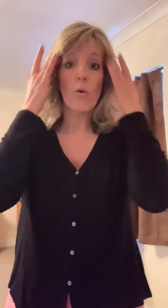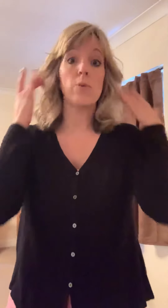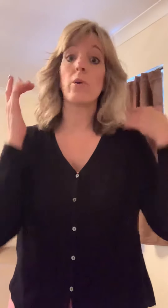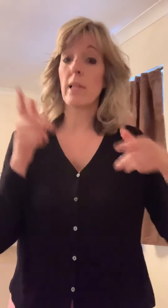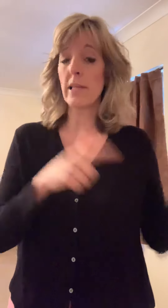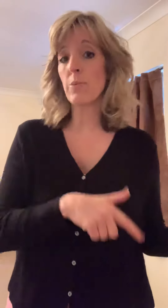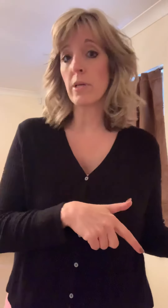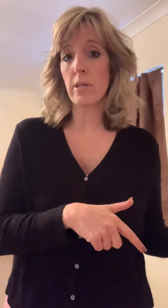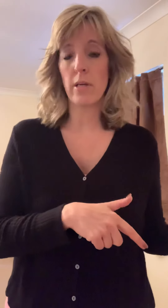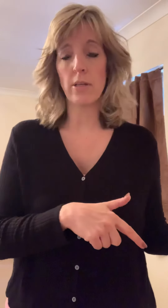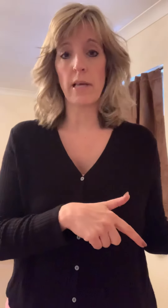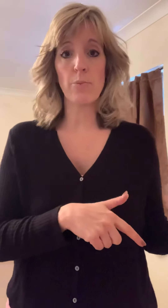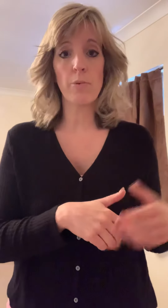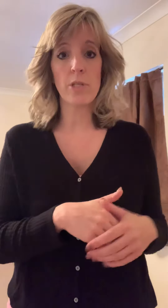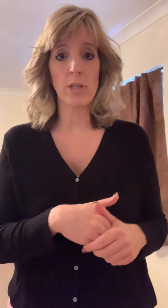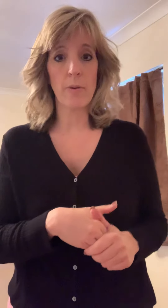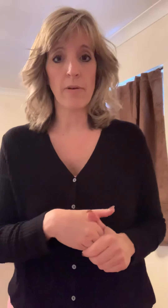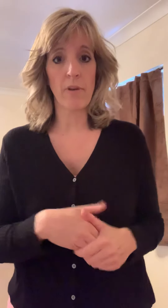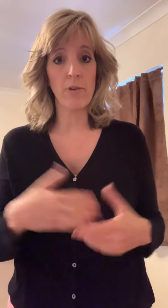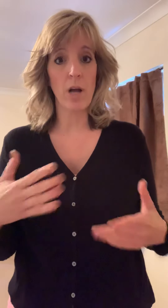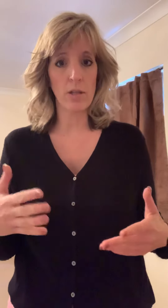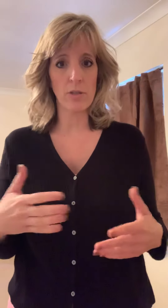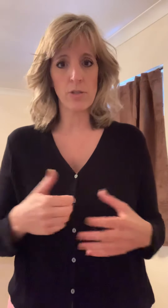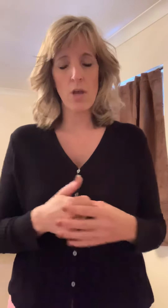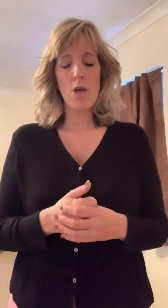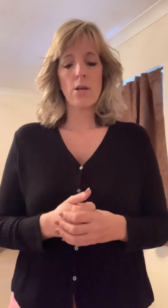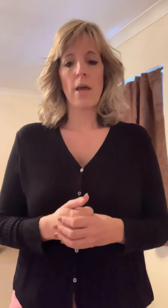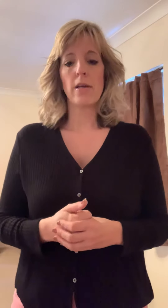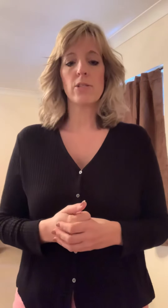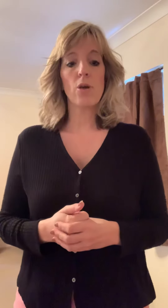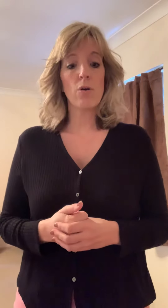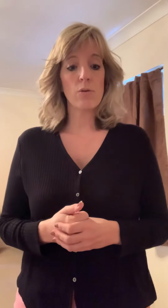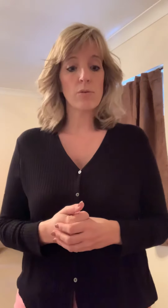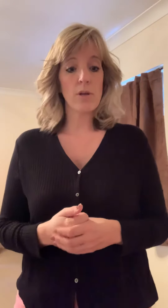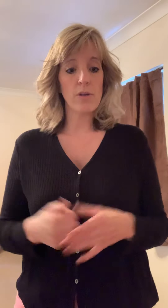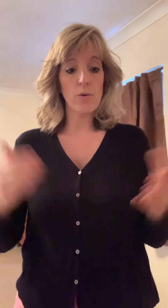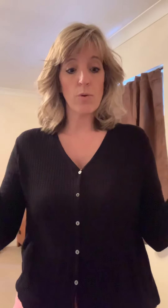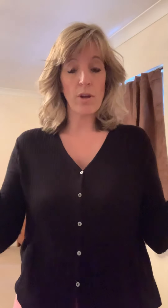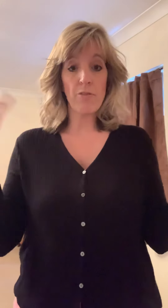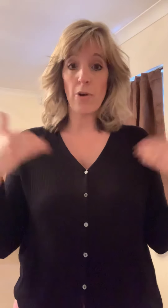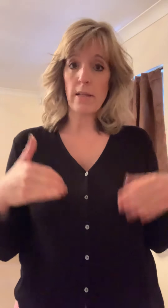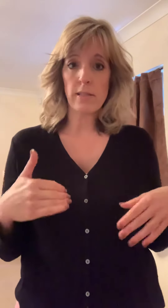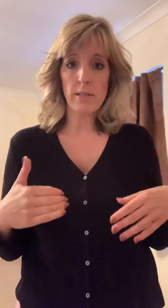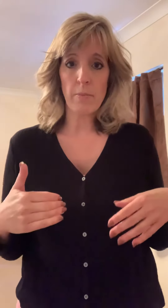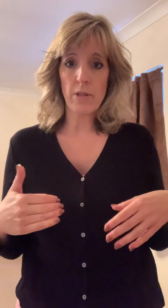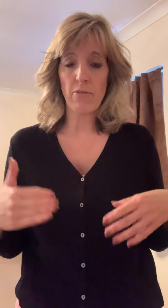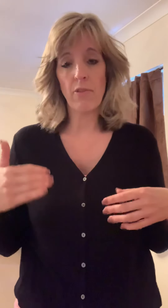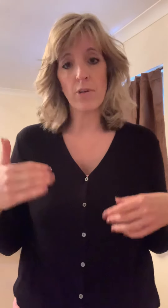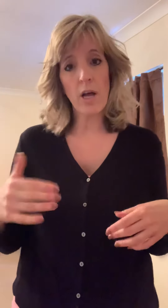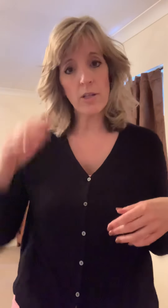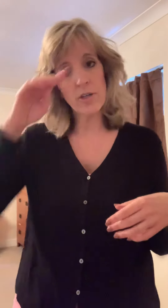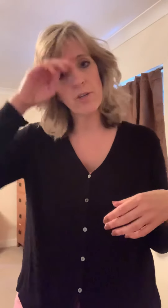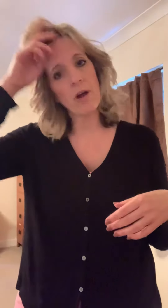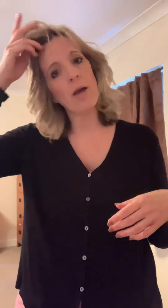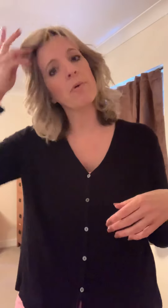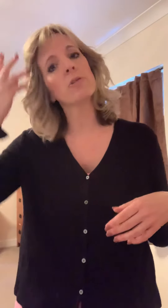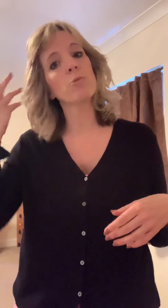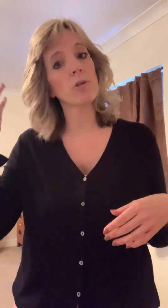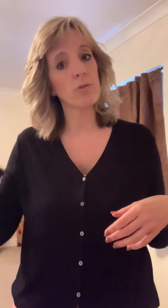well, last week we talked about favorite colors. Okay, so if you're asking somebody their favorite color, your eyebrows will go